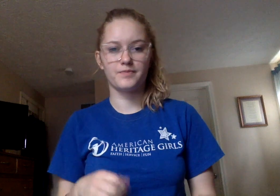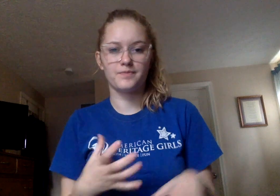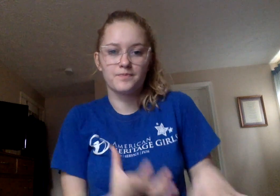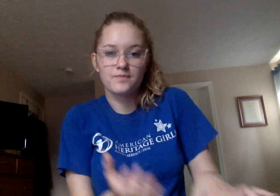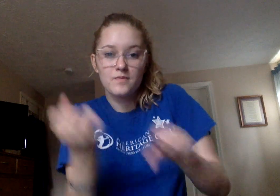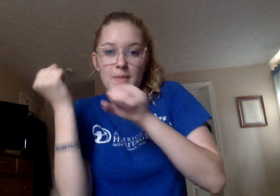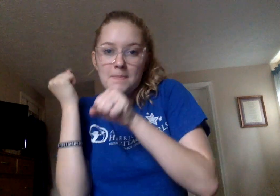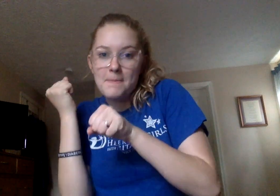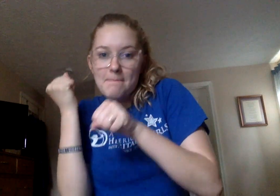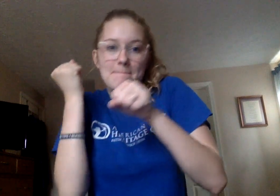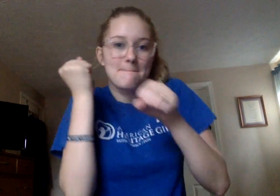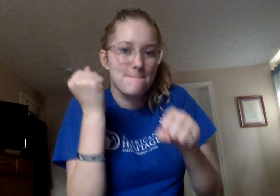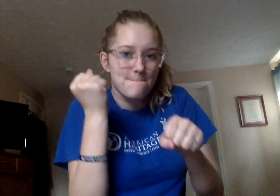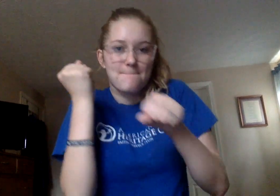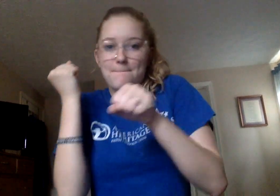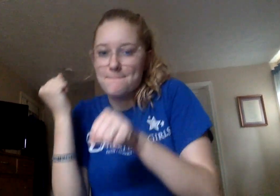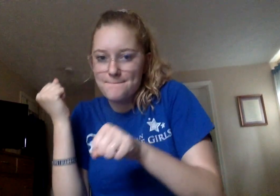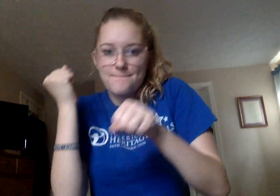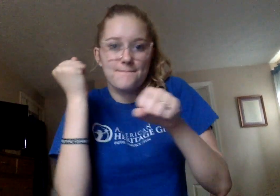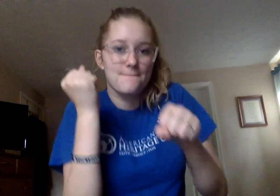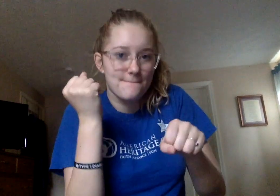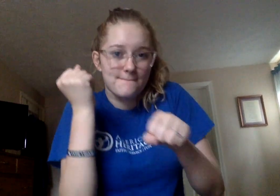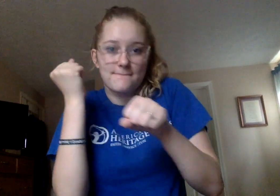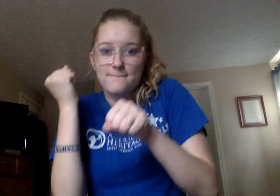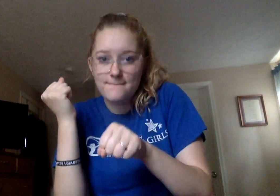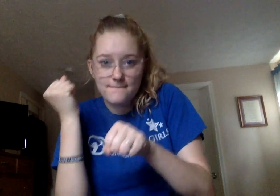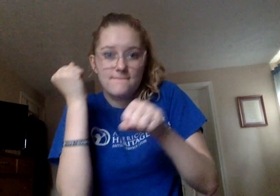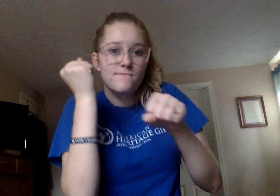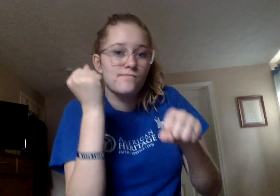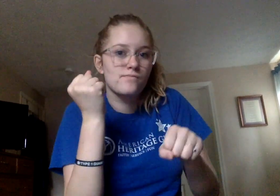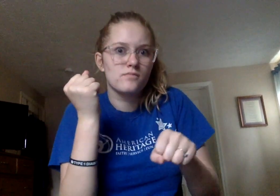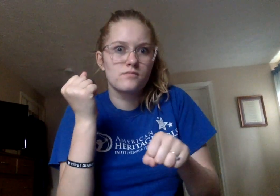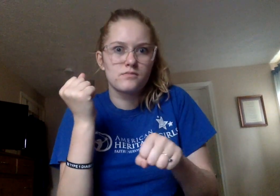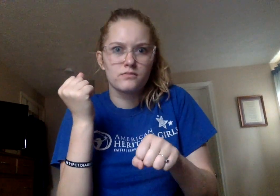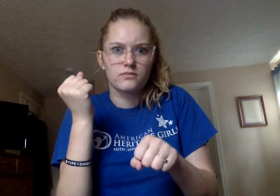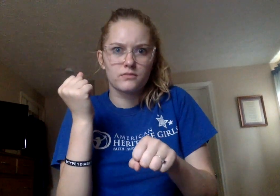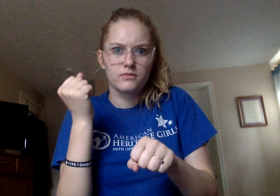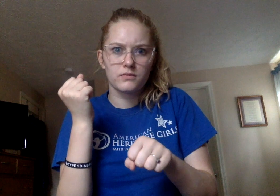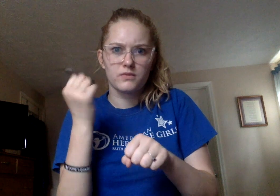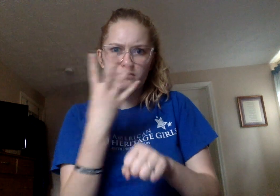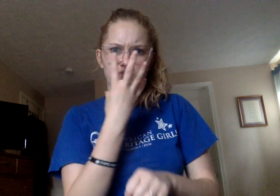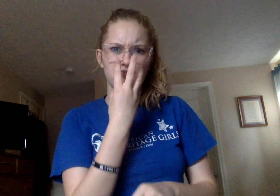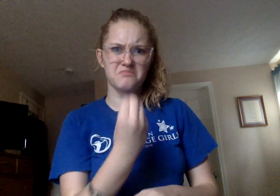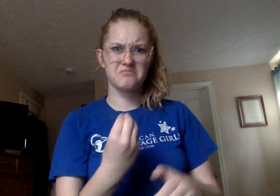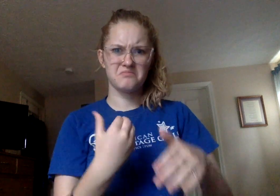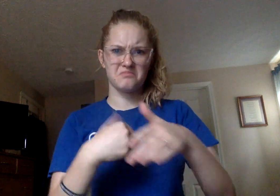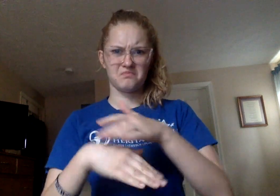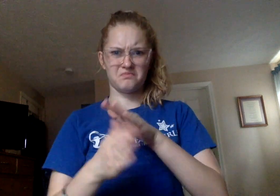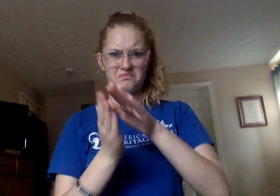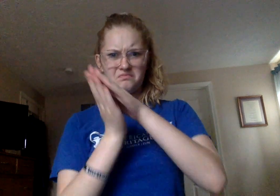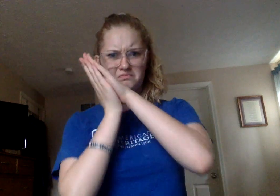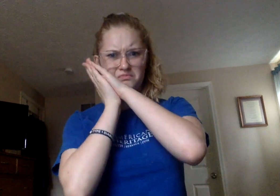grandmother's house. He tiptoed into the bedroom and found the wolf fast asleep with his tummy bulging fit to